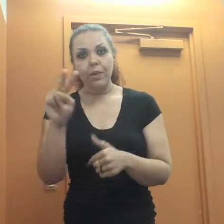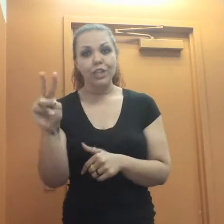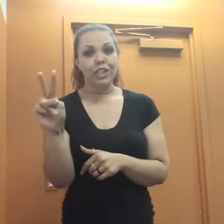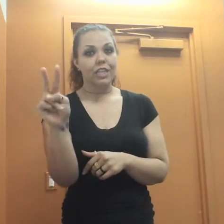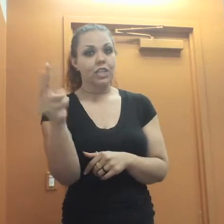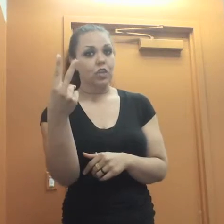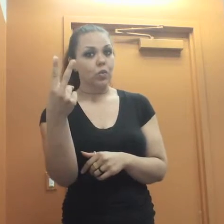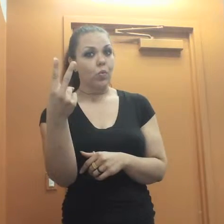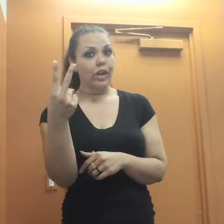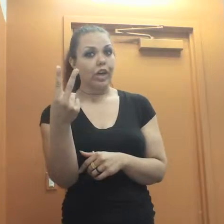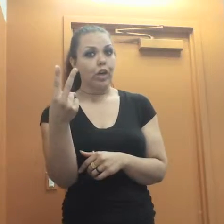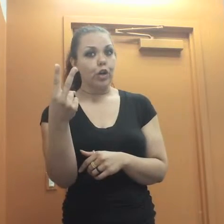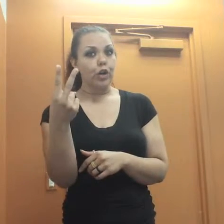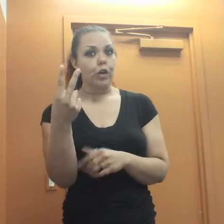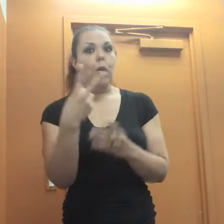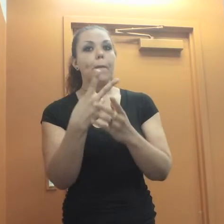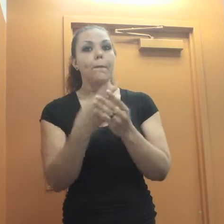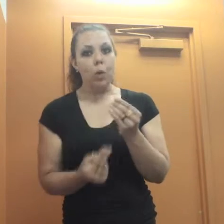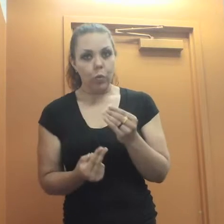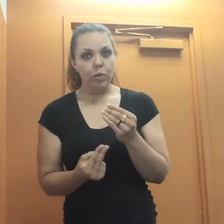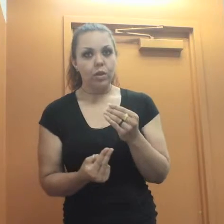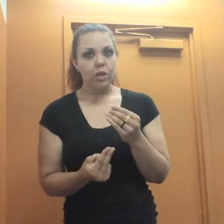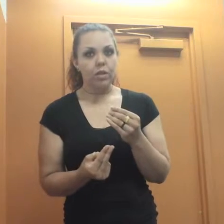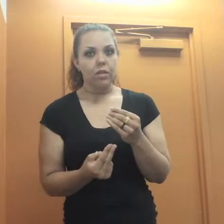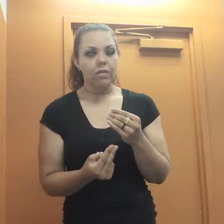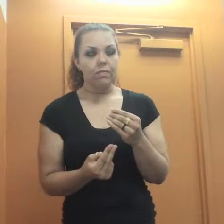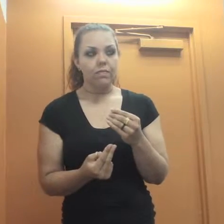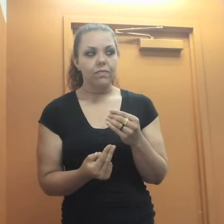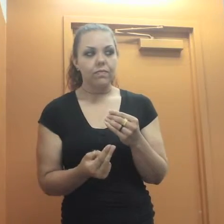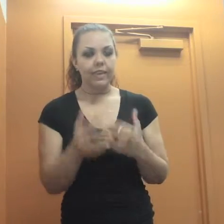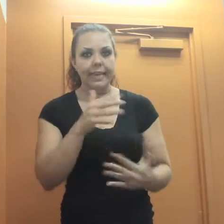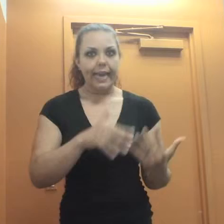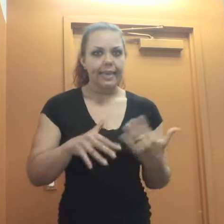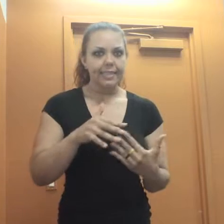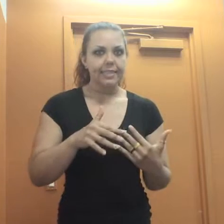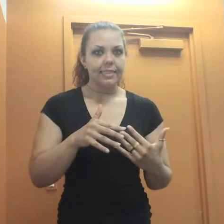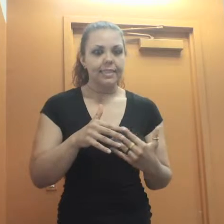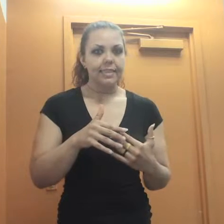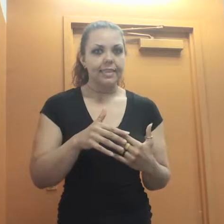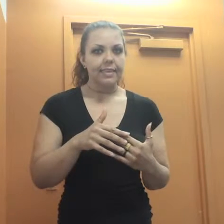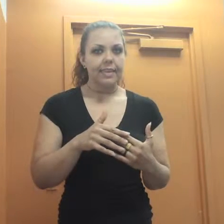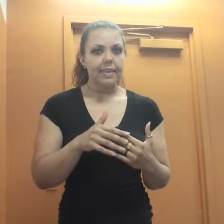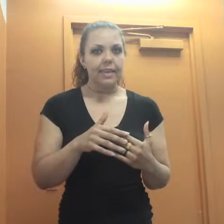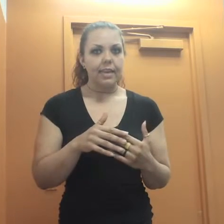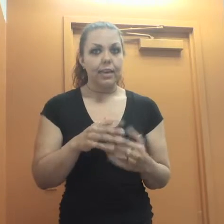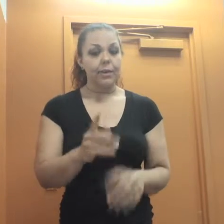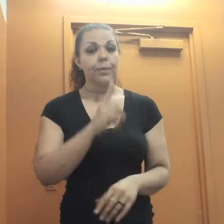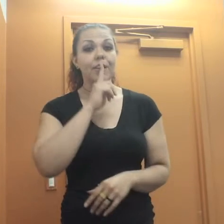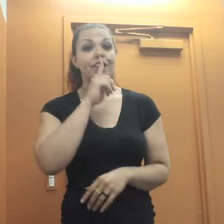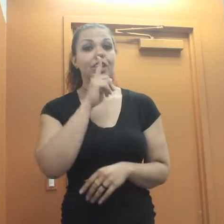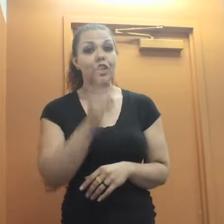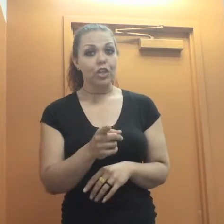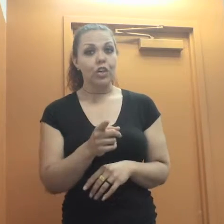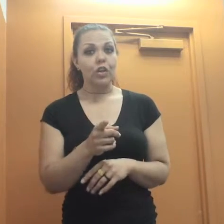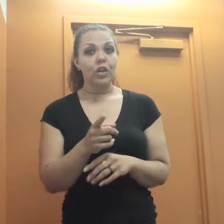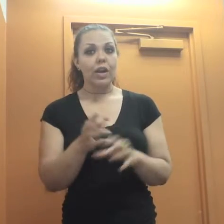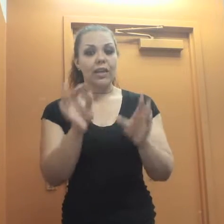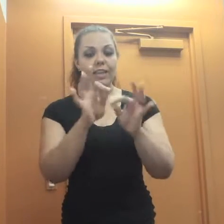both sulfur dioxide and sulfur trioxide. Make sure you line up each of the concentrations given with the correct